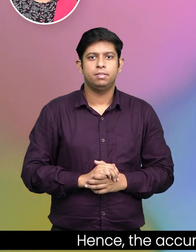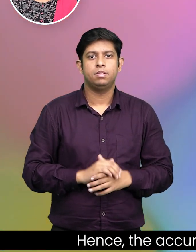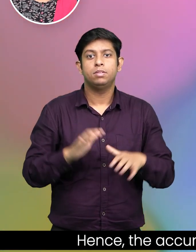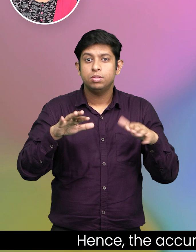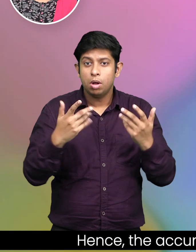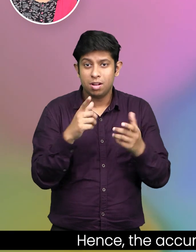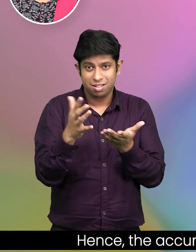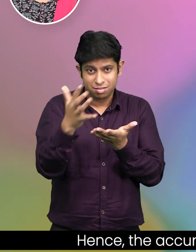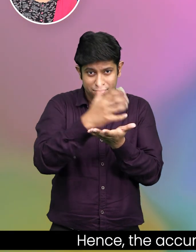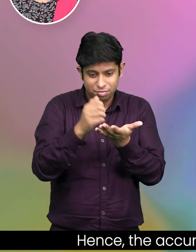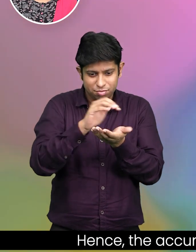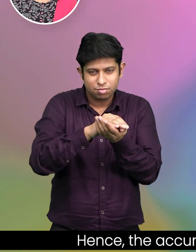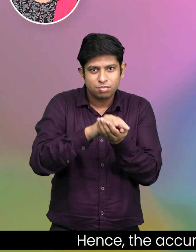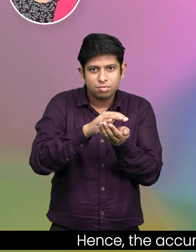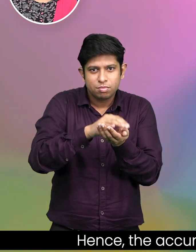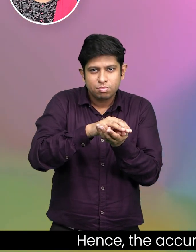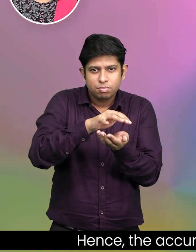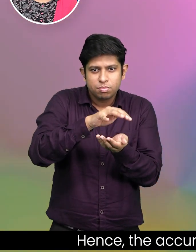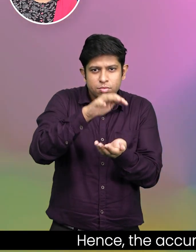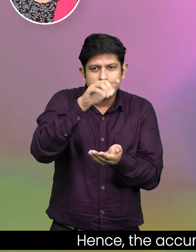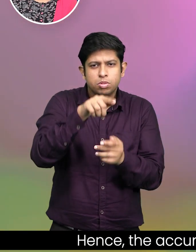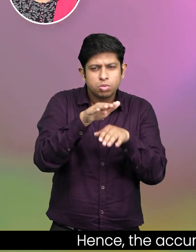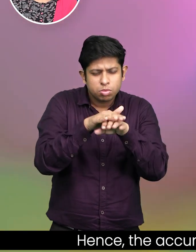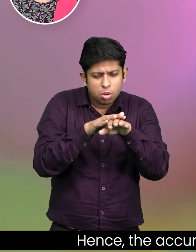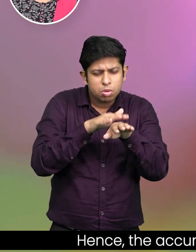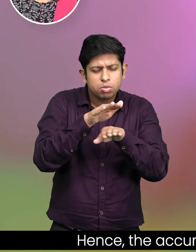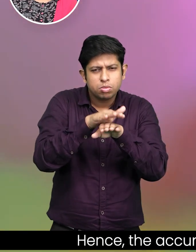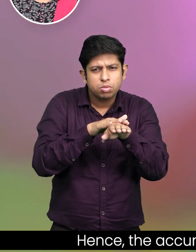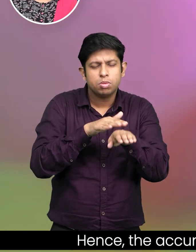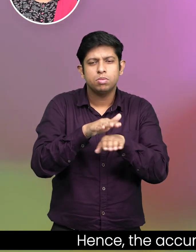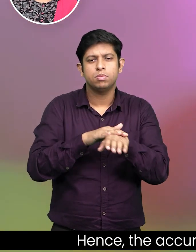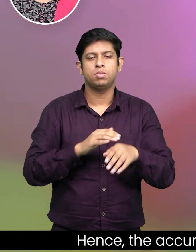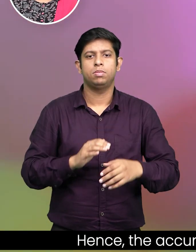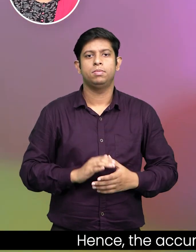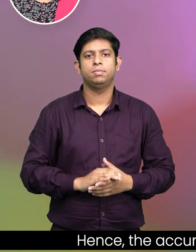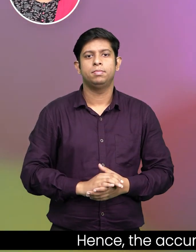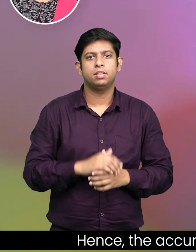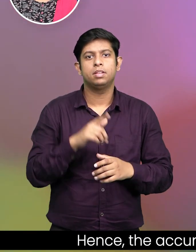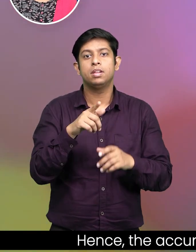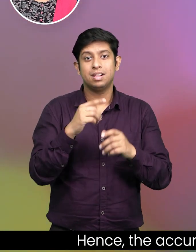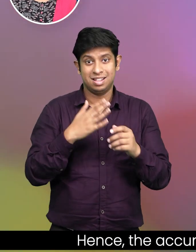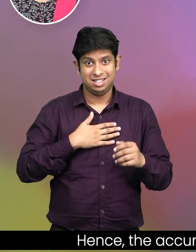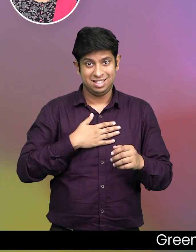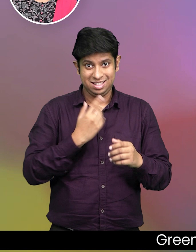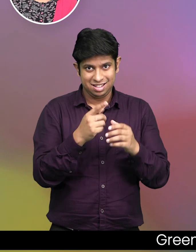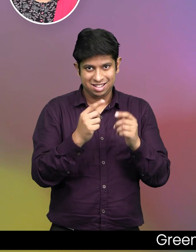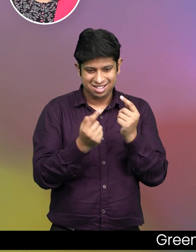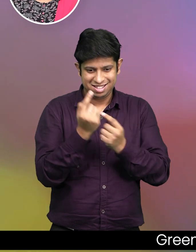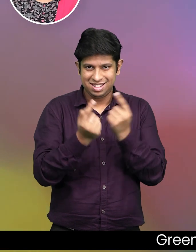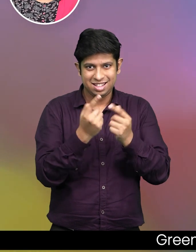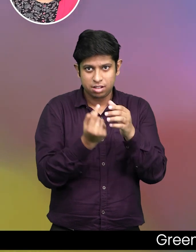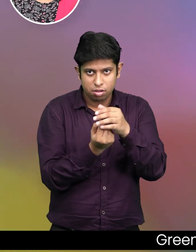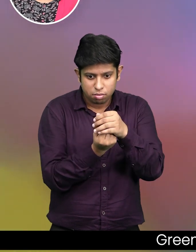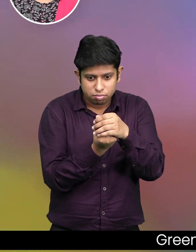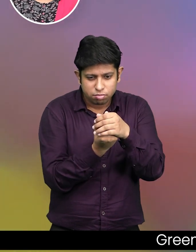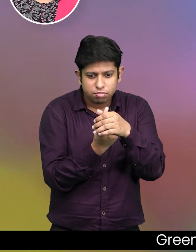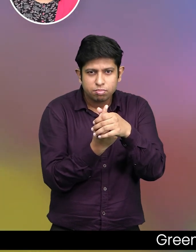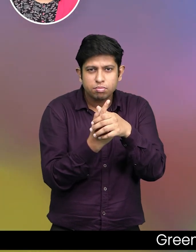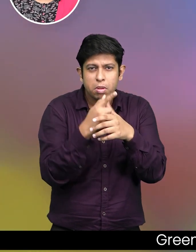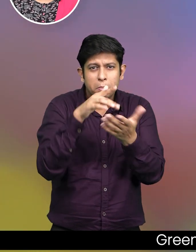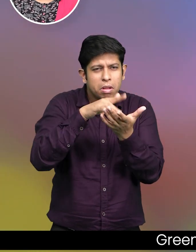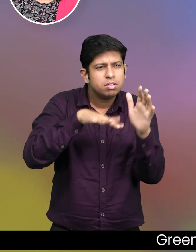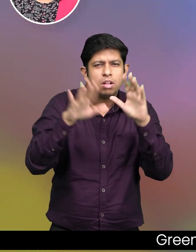Hence, the accumulation of waste is also much slower. Green plants growing